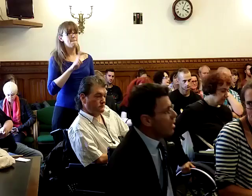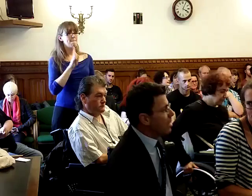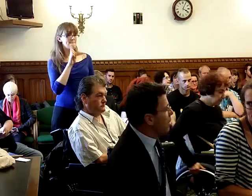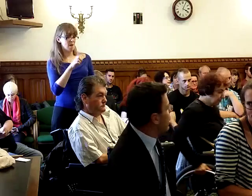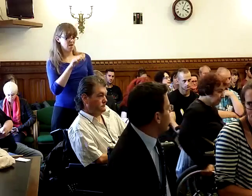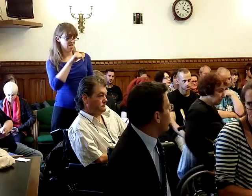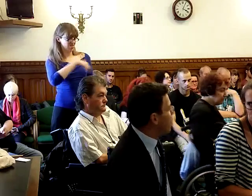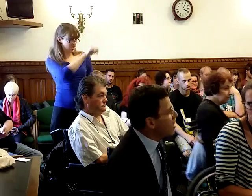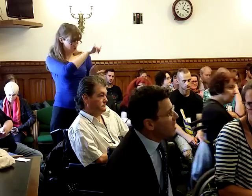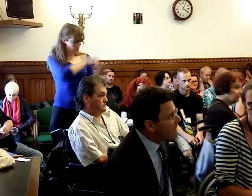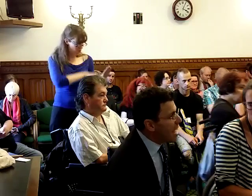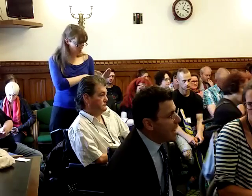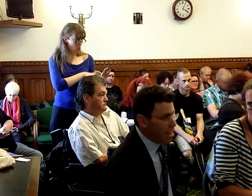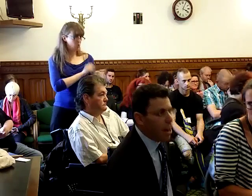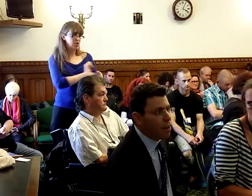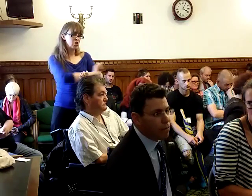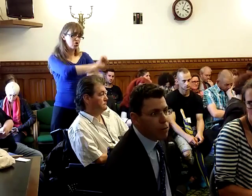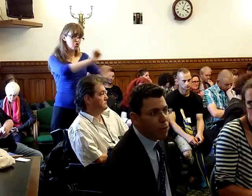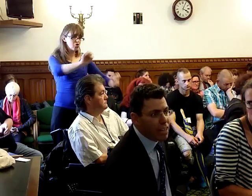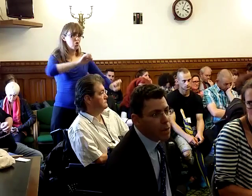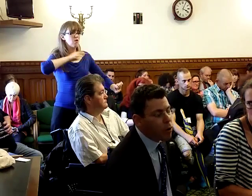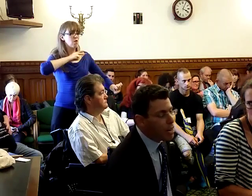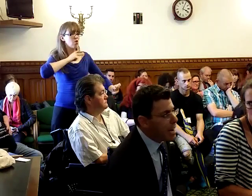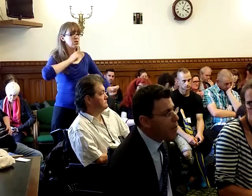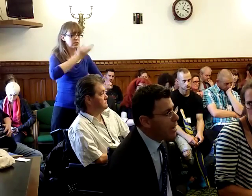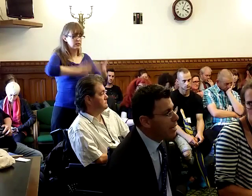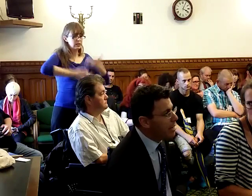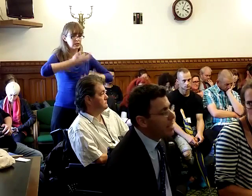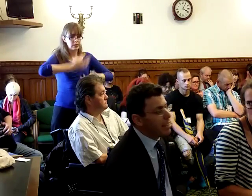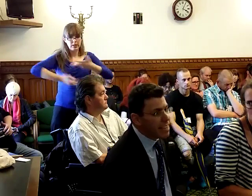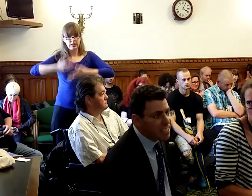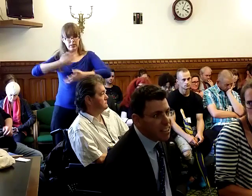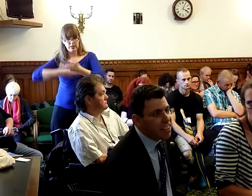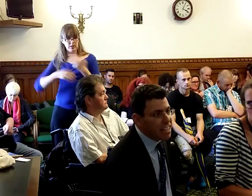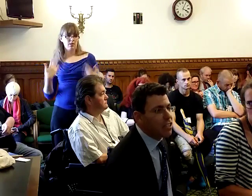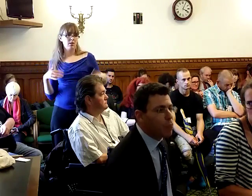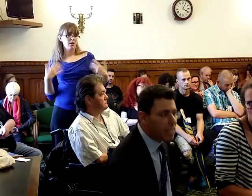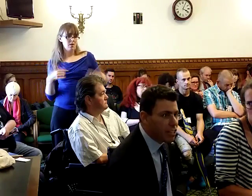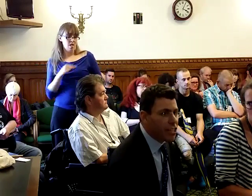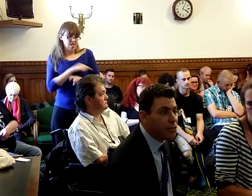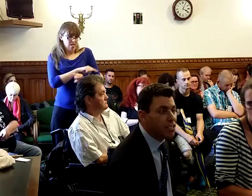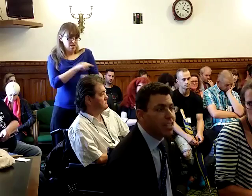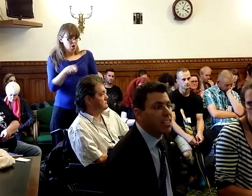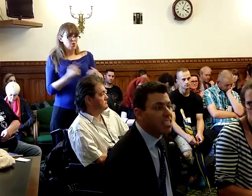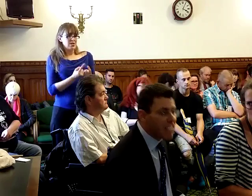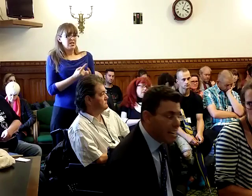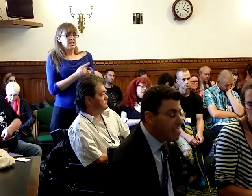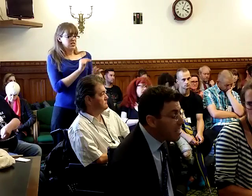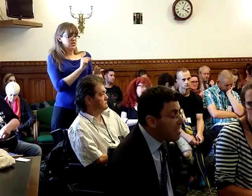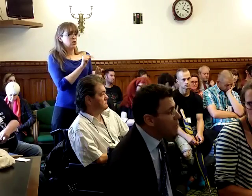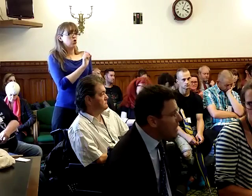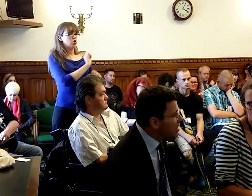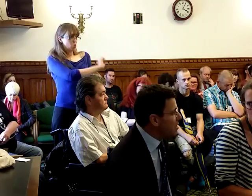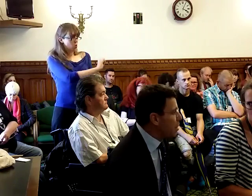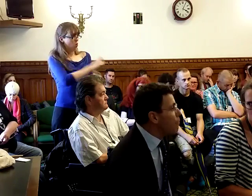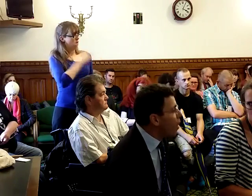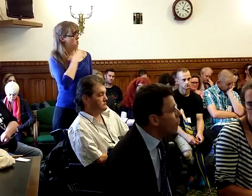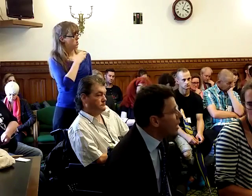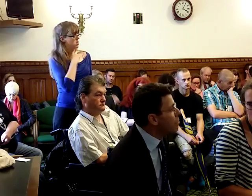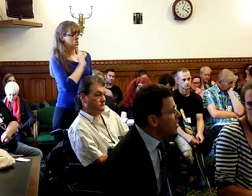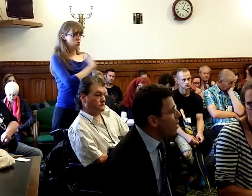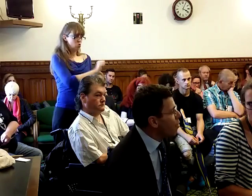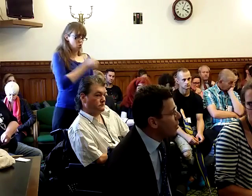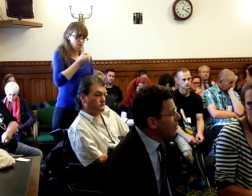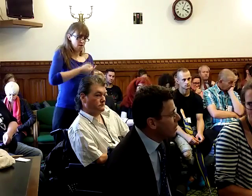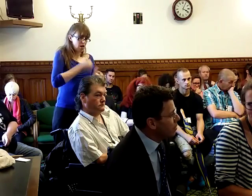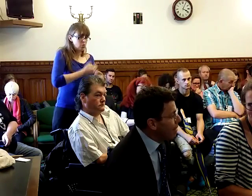voices that we've heard today and hopefully we'll keep on hearing, these are the things that we can use to challenge this, because the